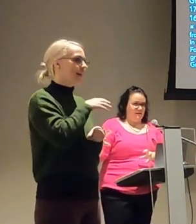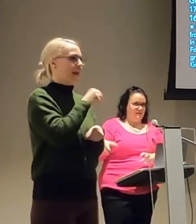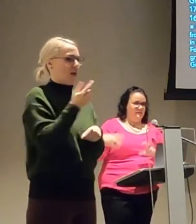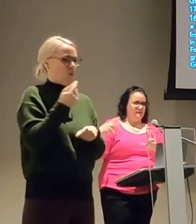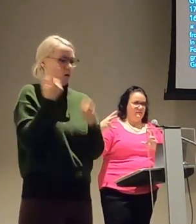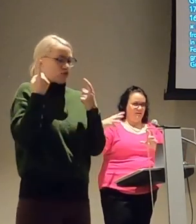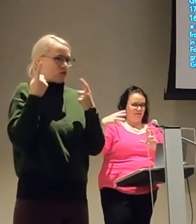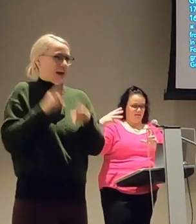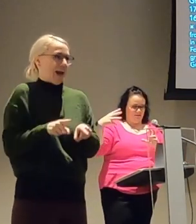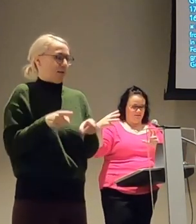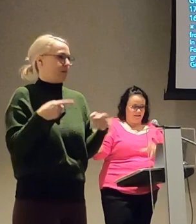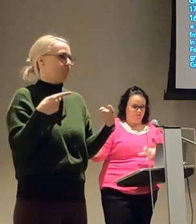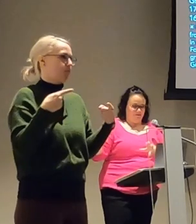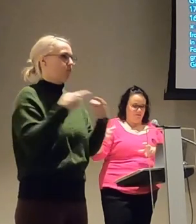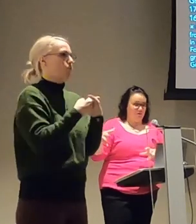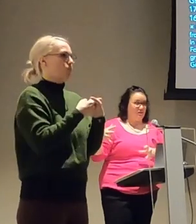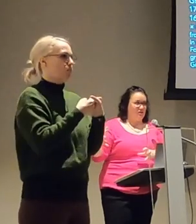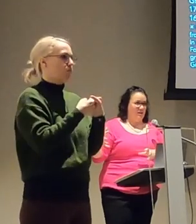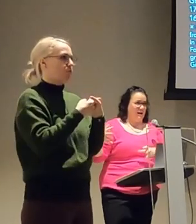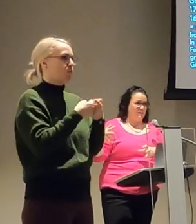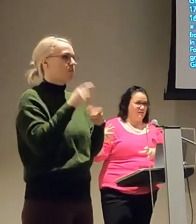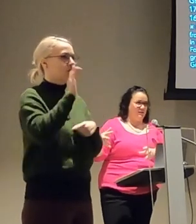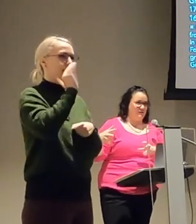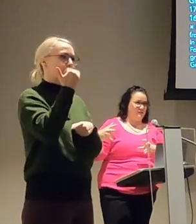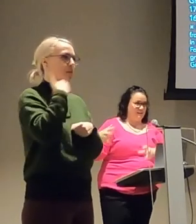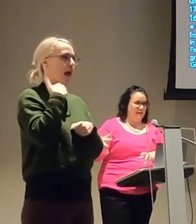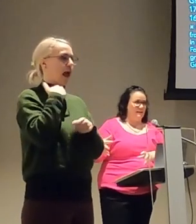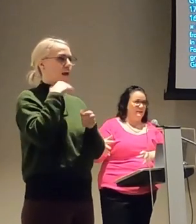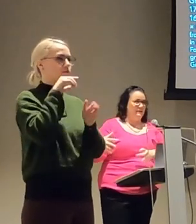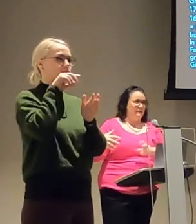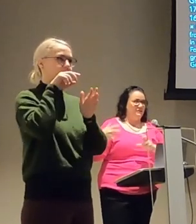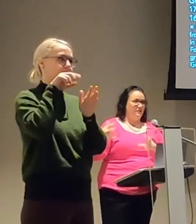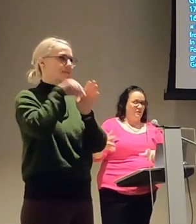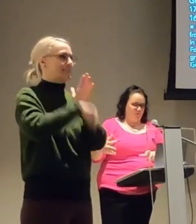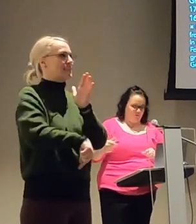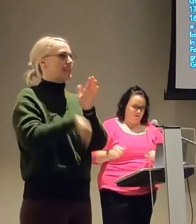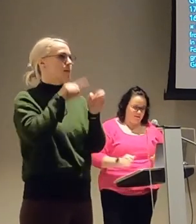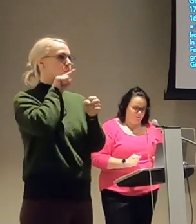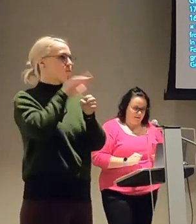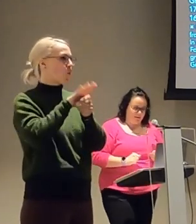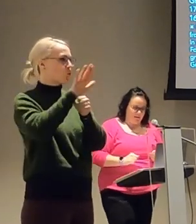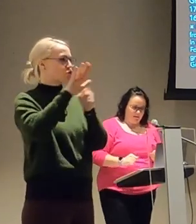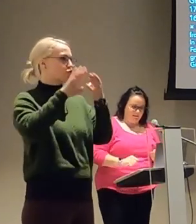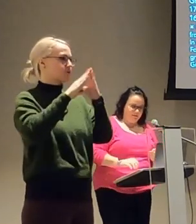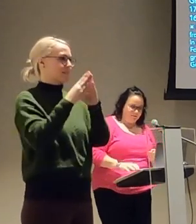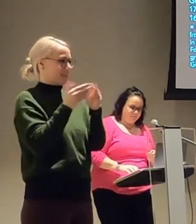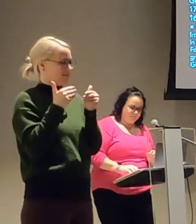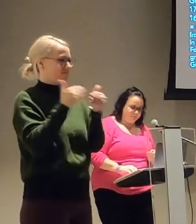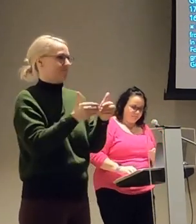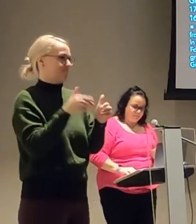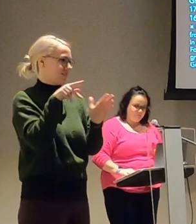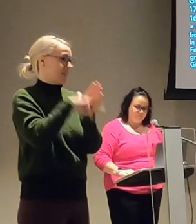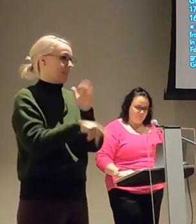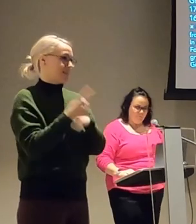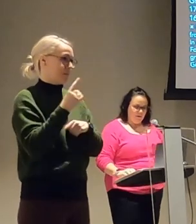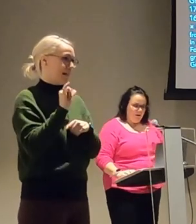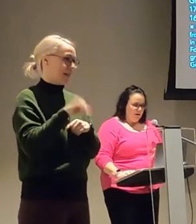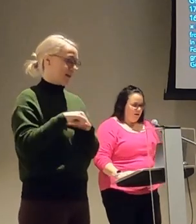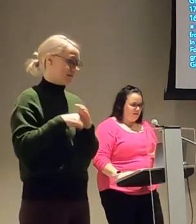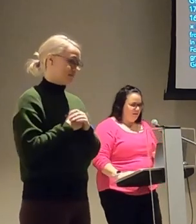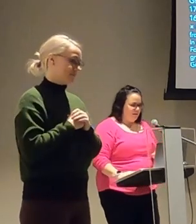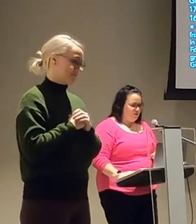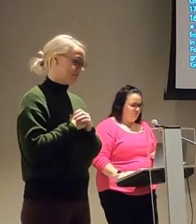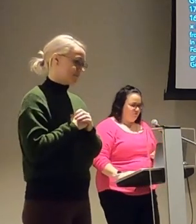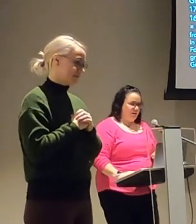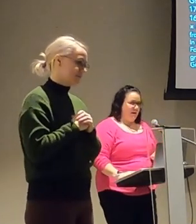took place, this and the deep devotion she had to her city to go through with something like this.